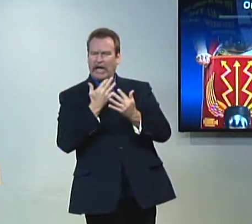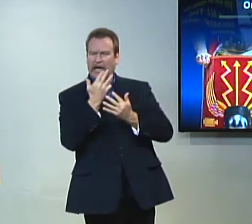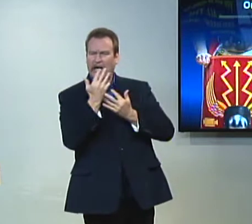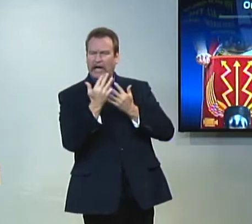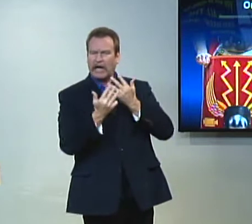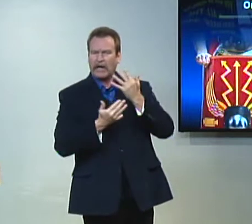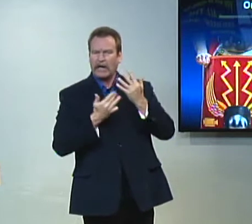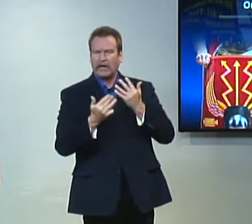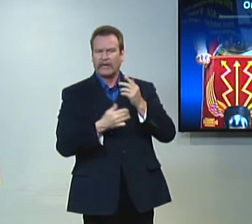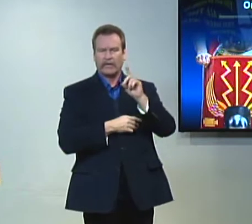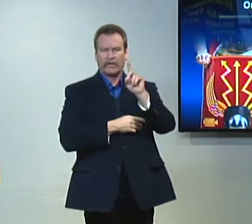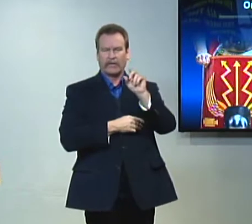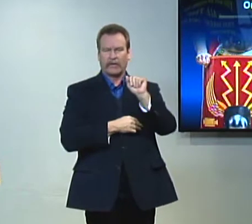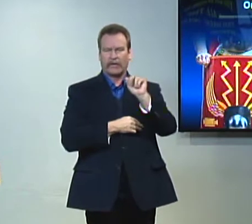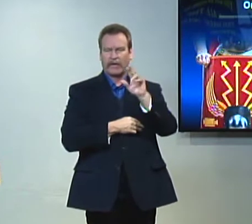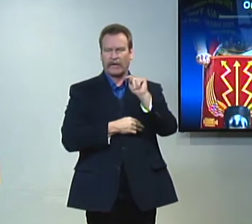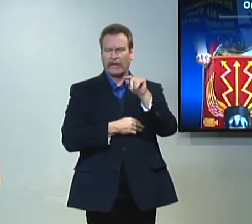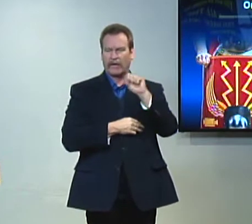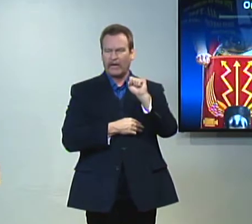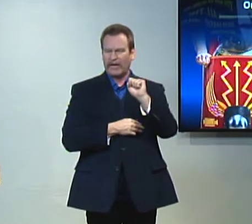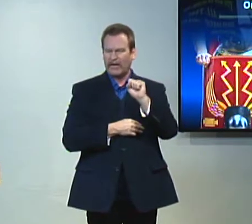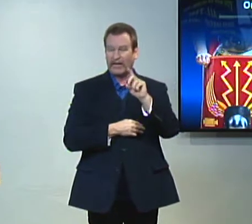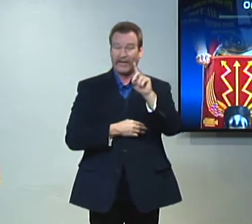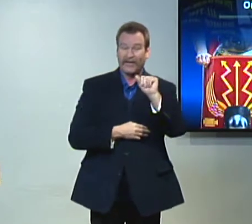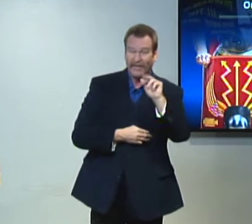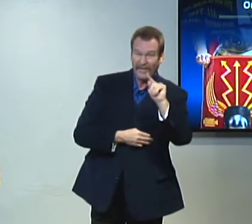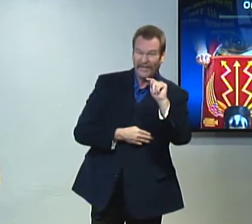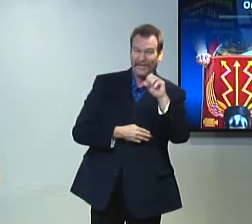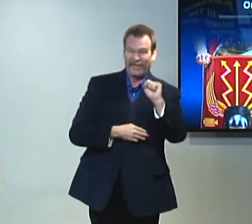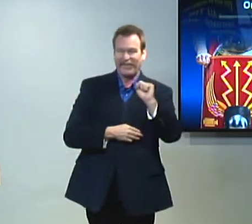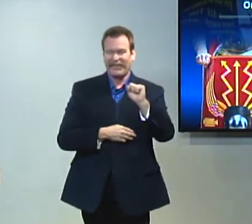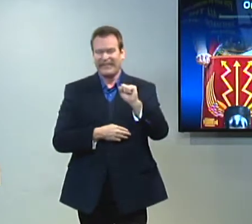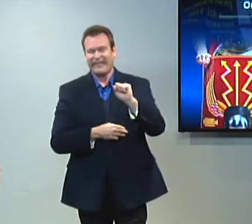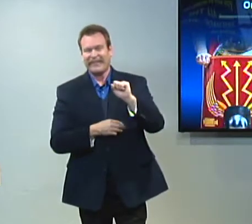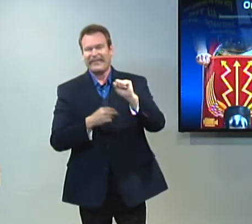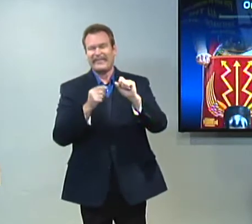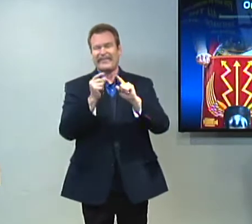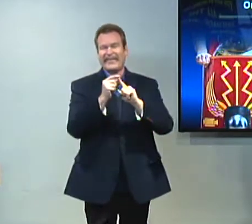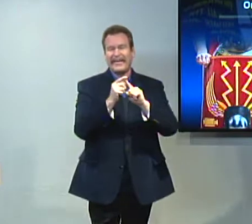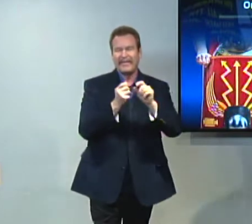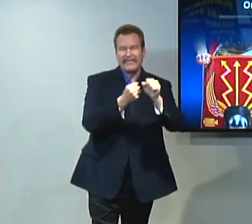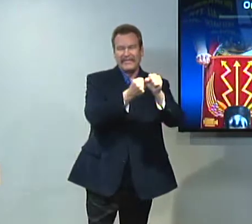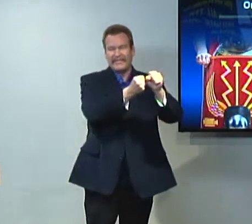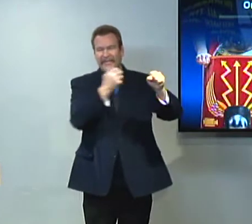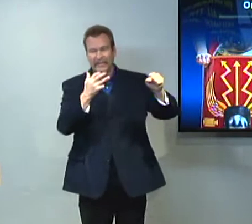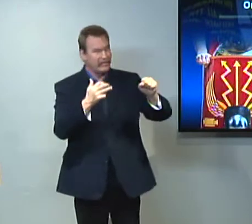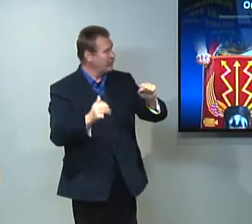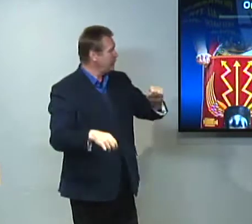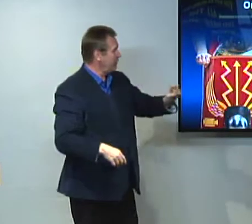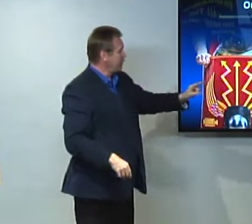all of the fiery darts. And the fiery darts, that word at that